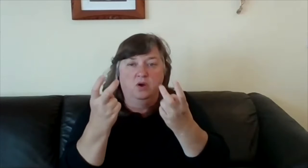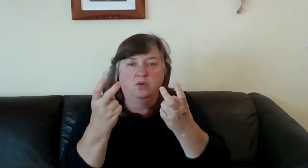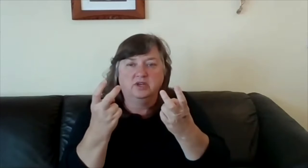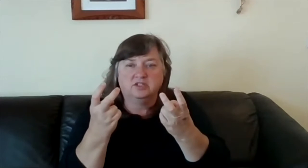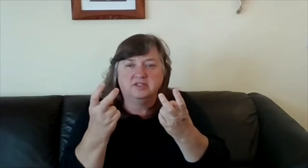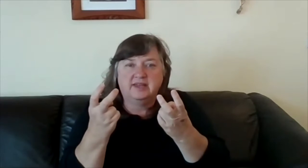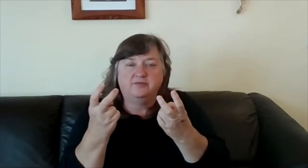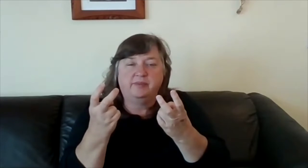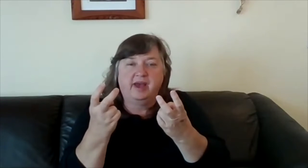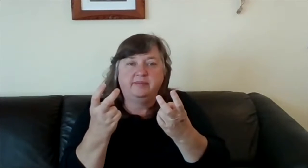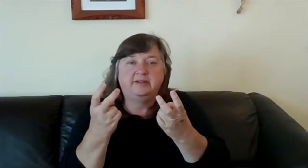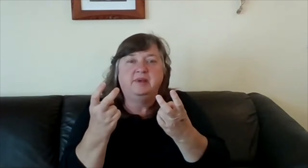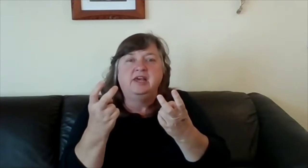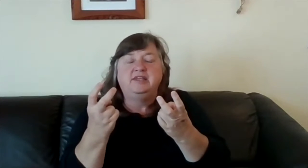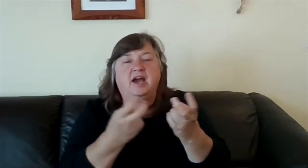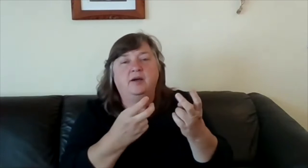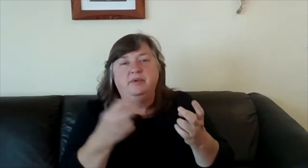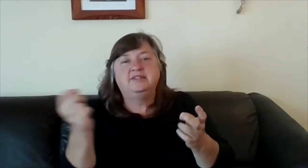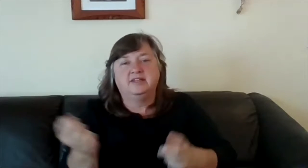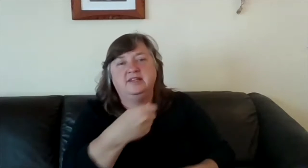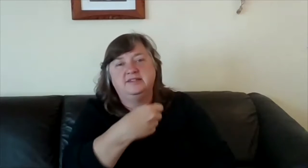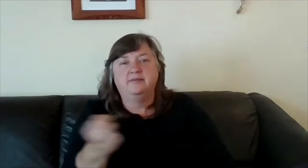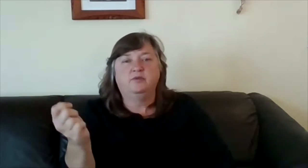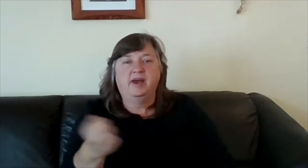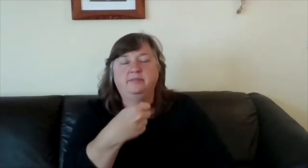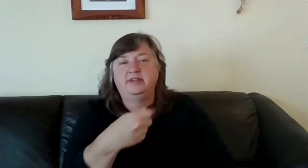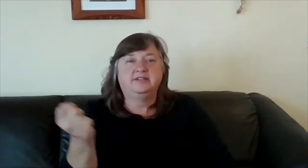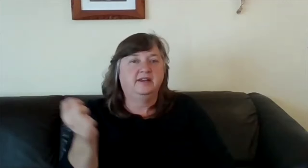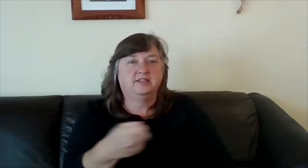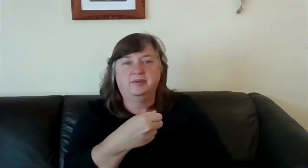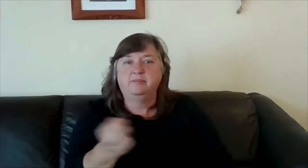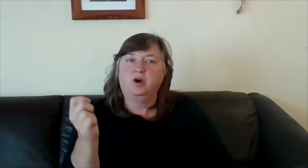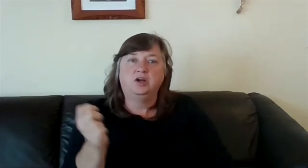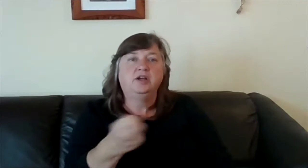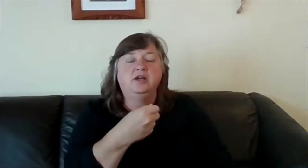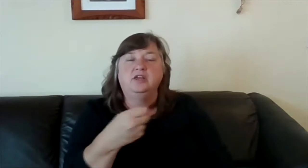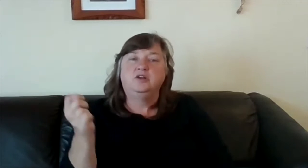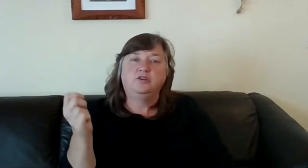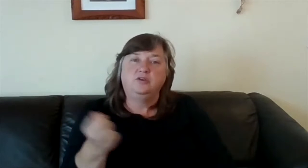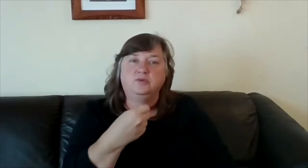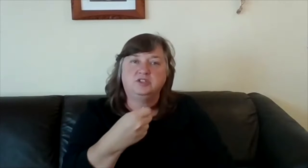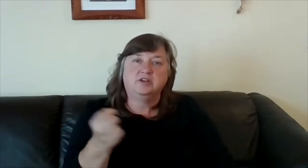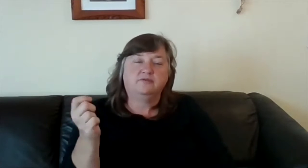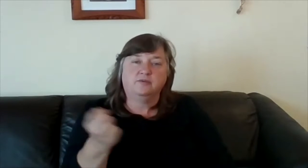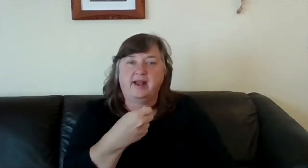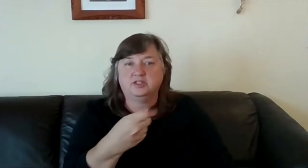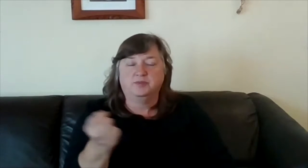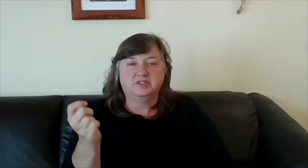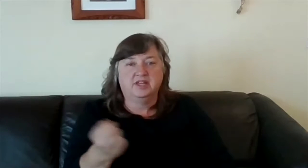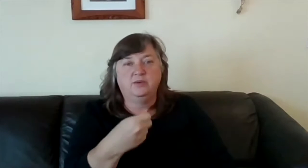Oh, question, same for badminton? Yeah, basically same for badminton, tennis, ping pong. You know, you would, for racket sports, then you would